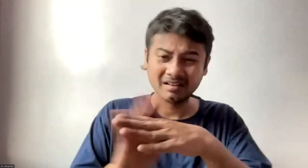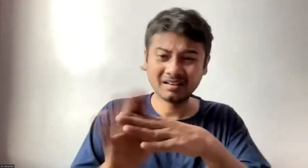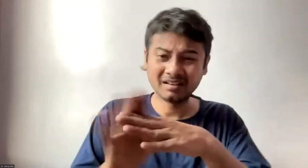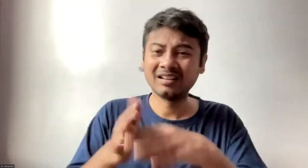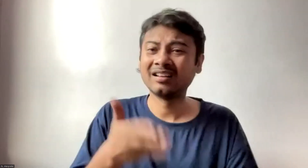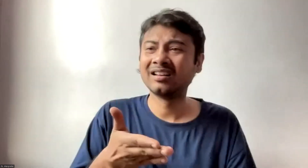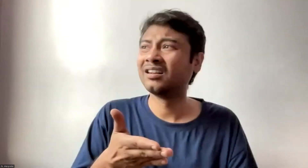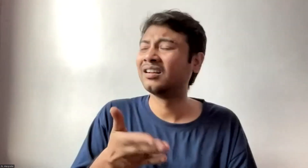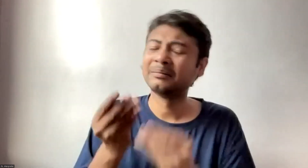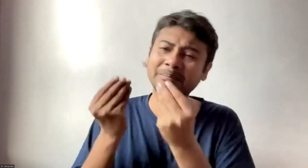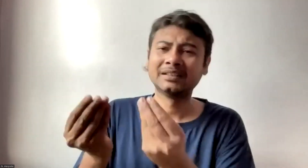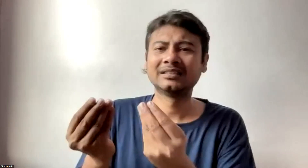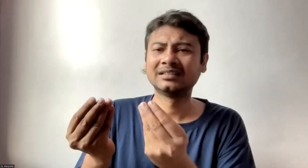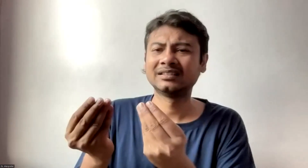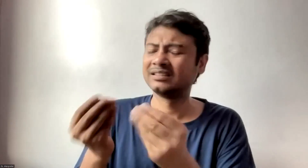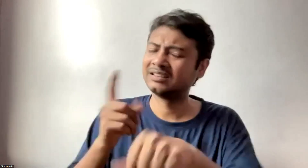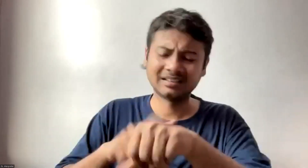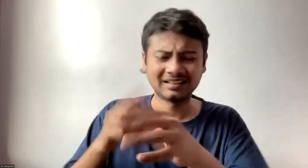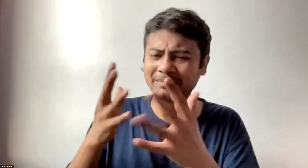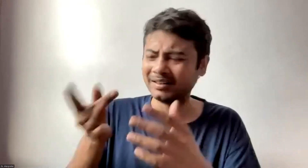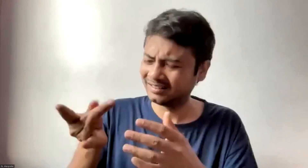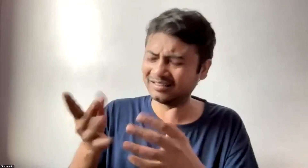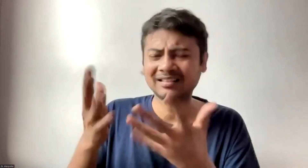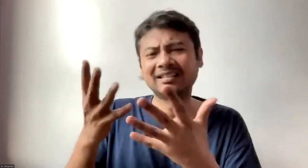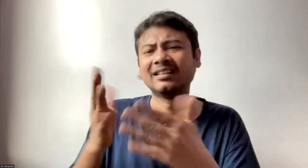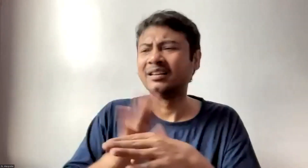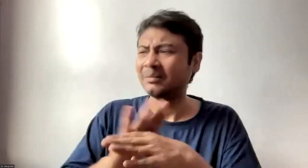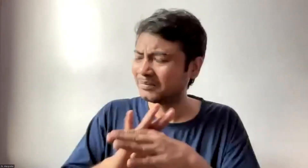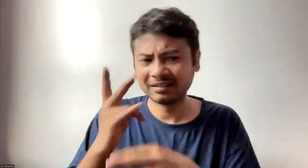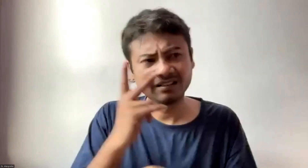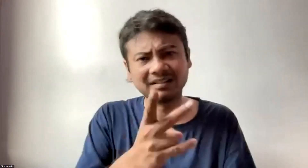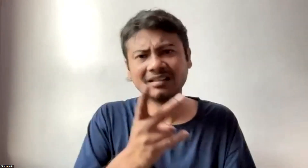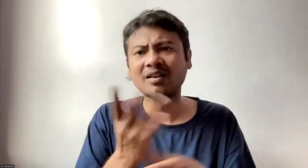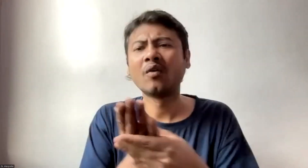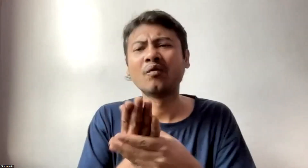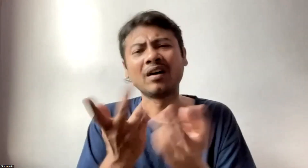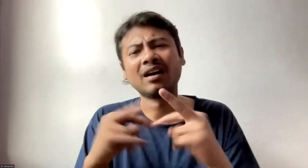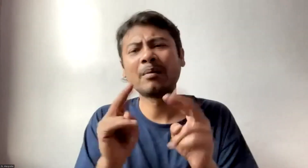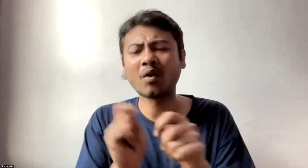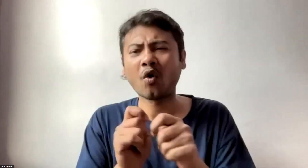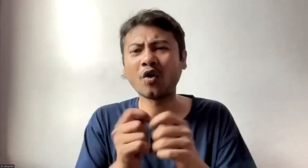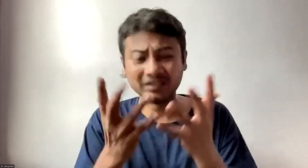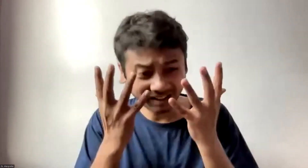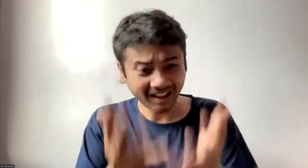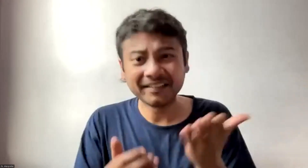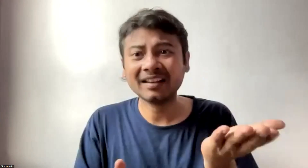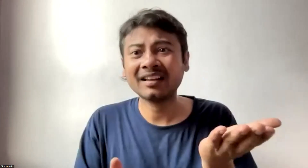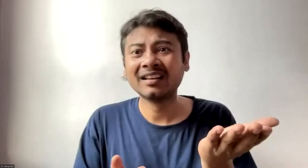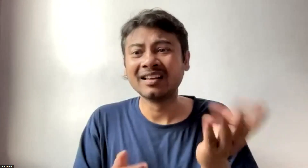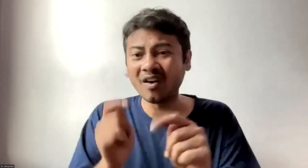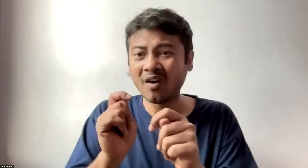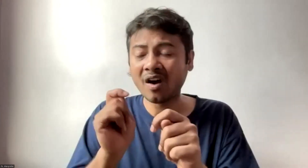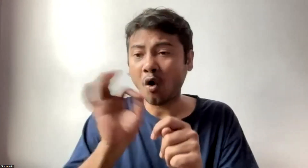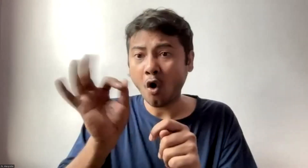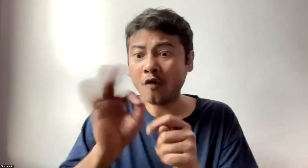Please leave me. I'm very busy. I can't finish my office work. Then I have to attend to my family, my children. I have